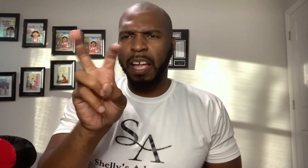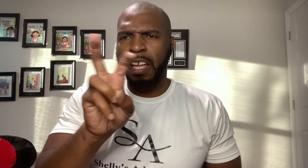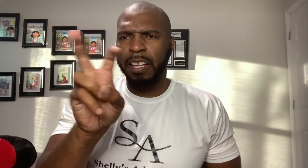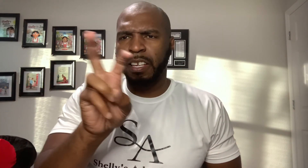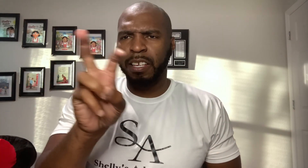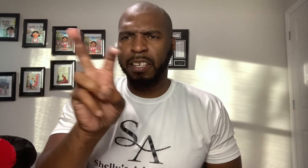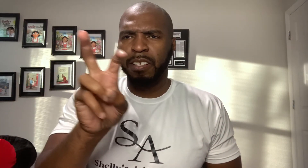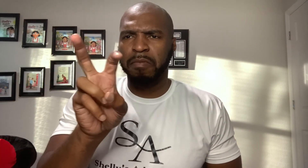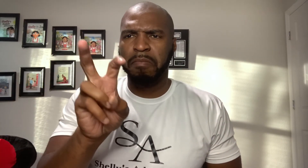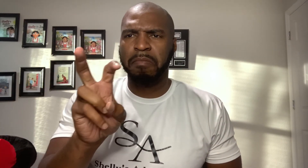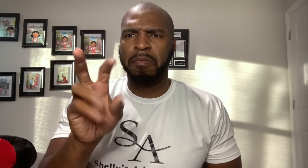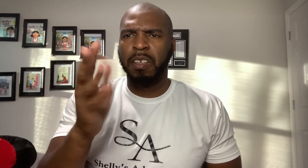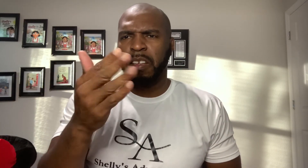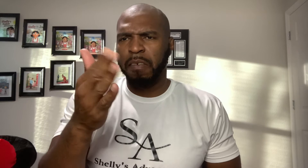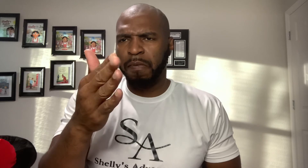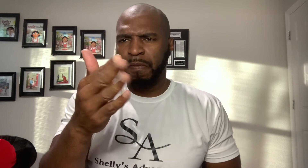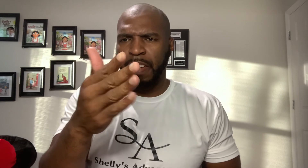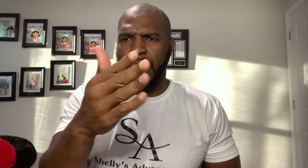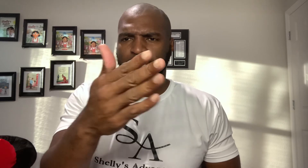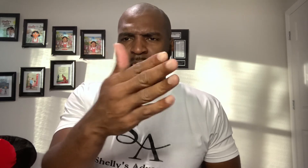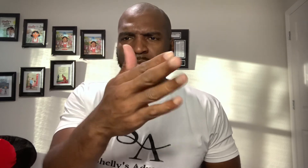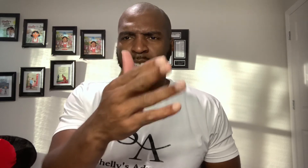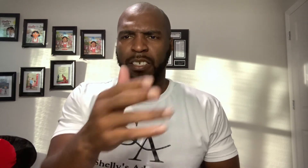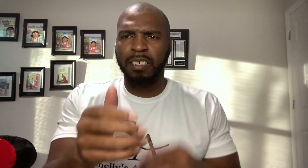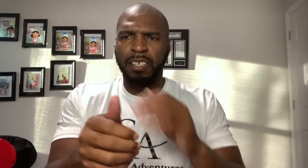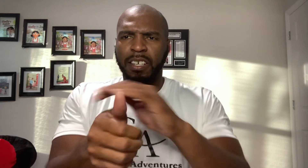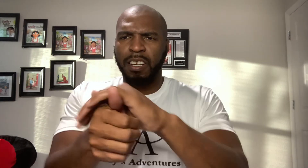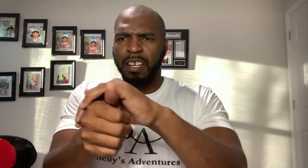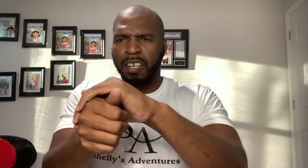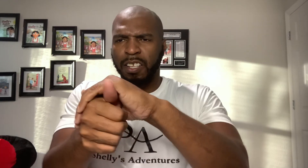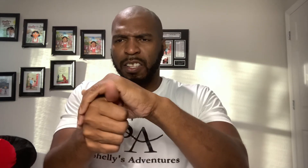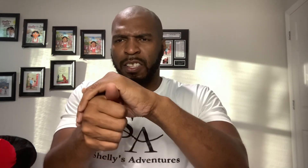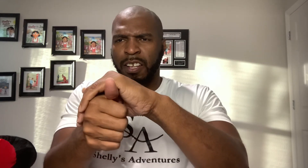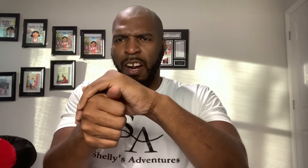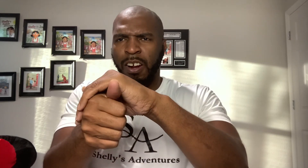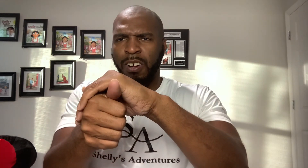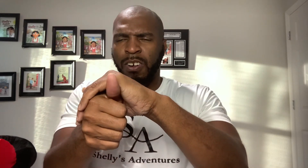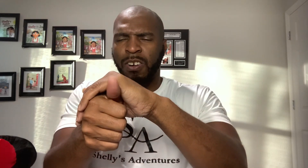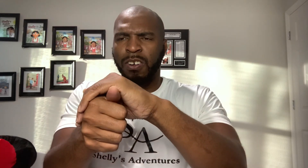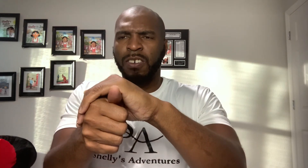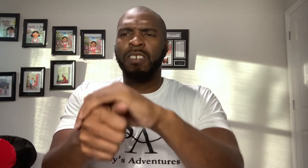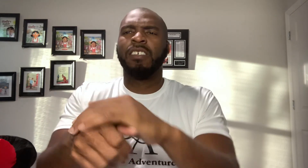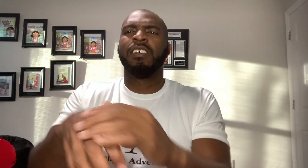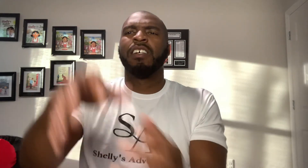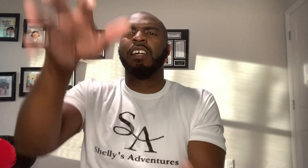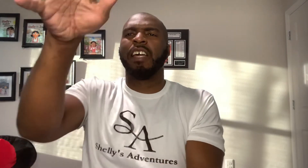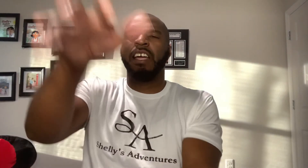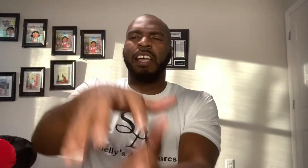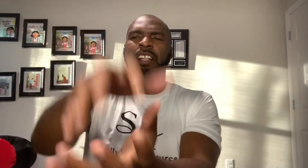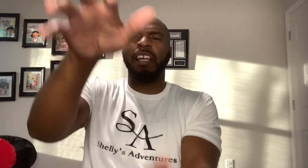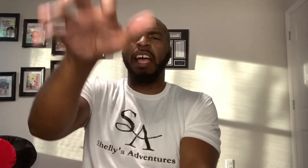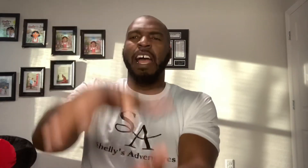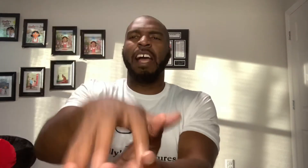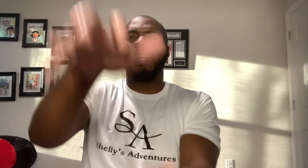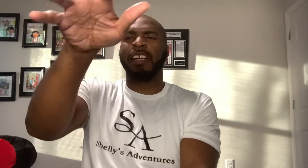snake, fish, turtle, an